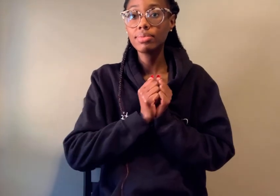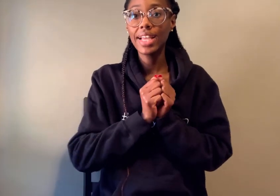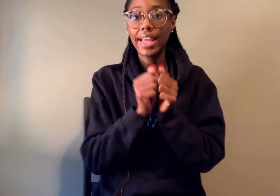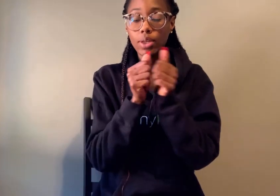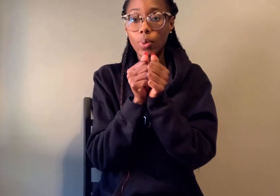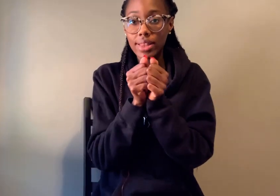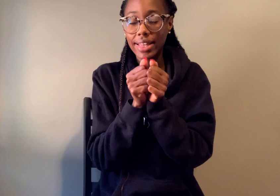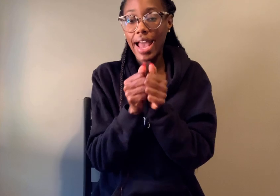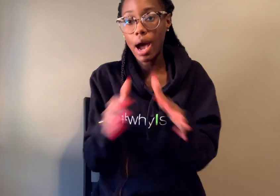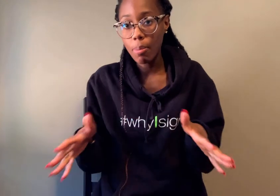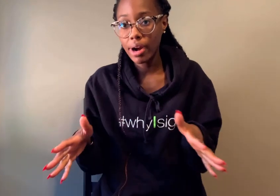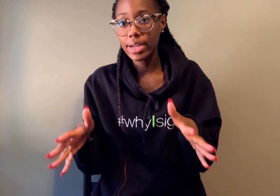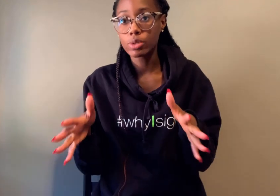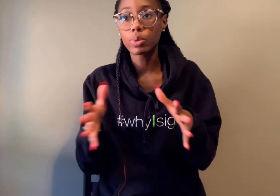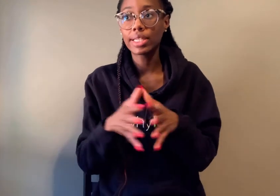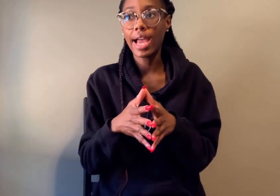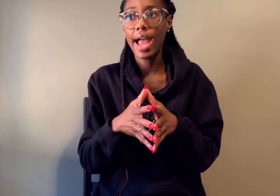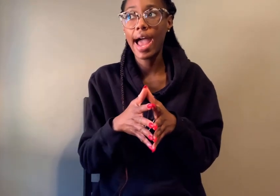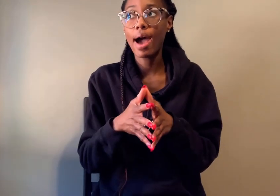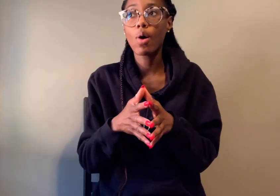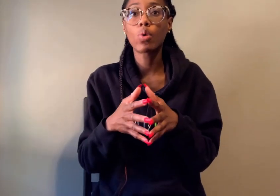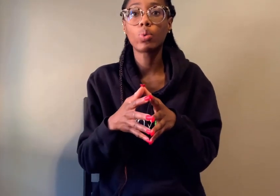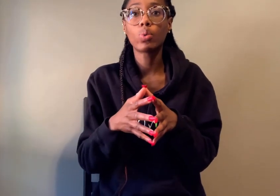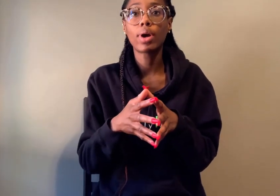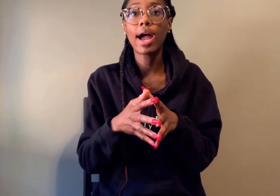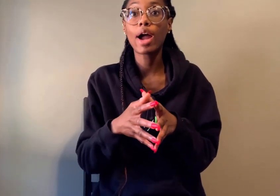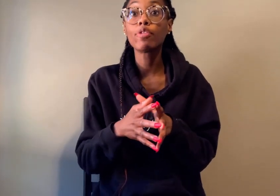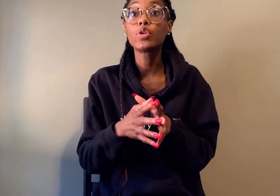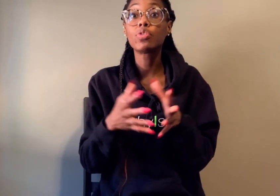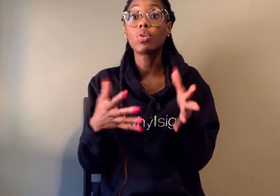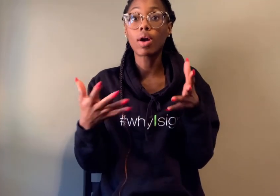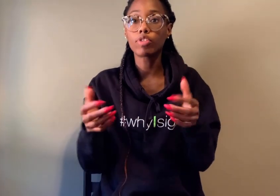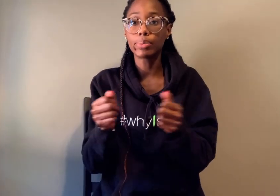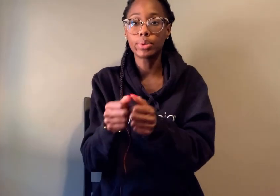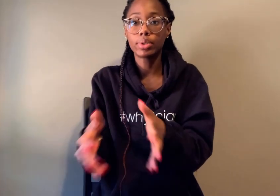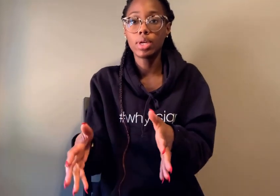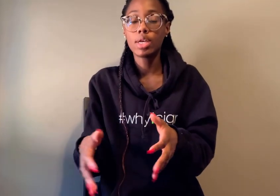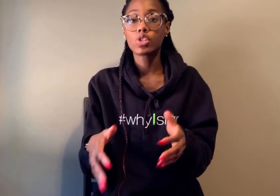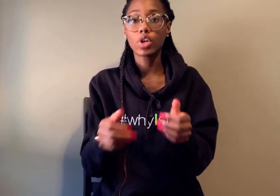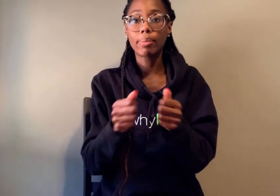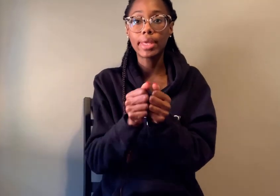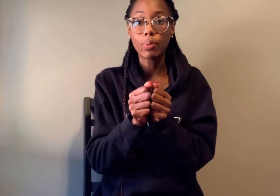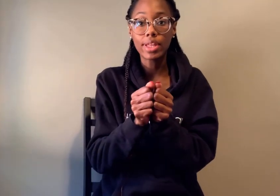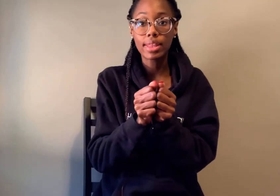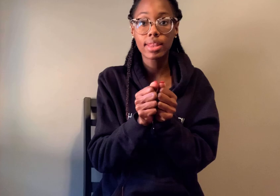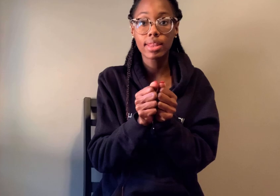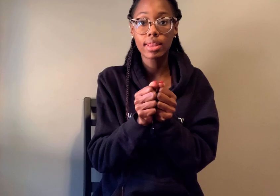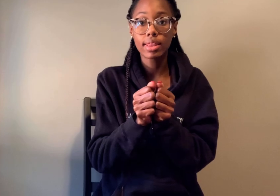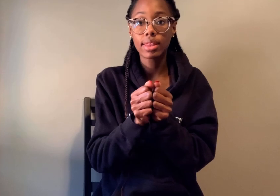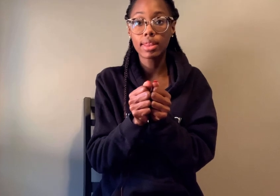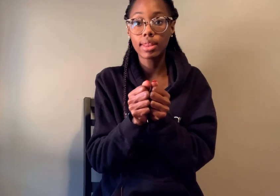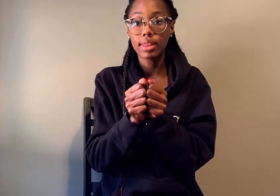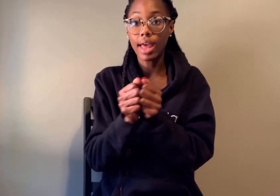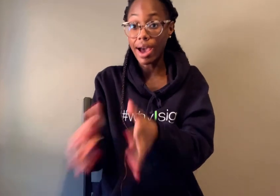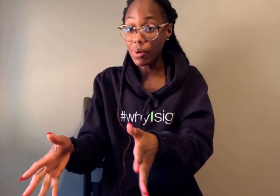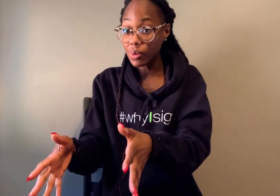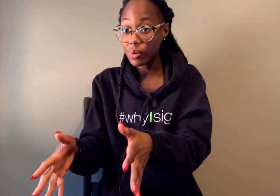And the with and the out part is really however you feel comfortable. So it could be without